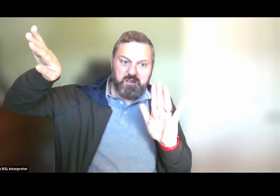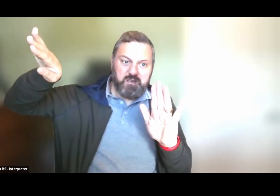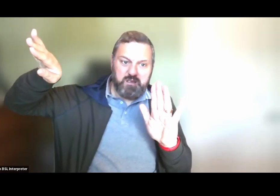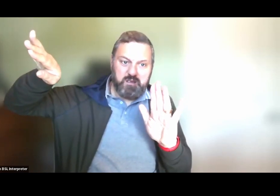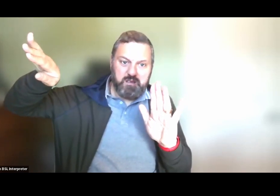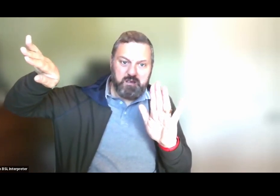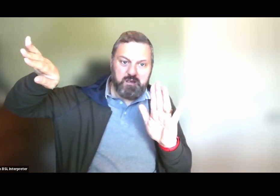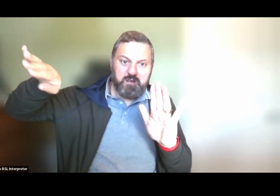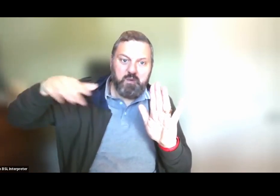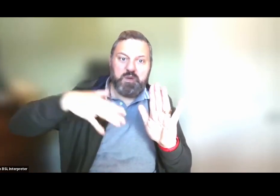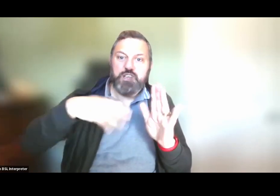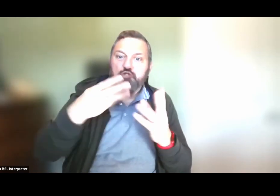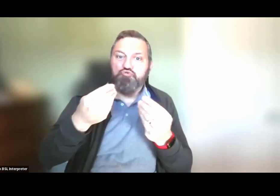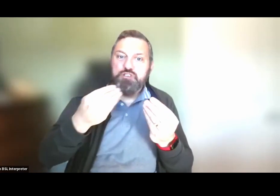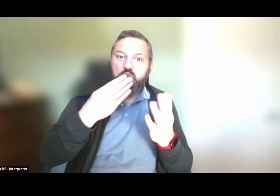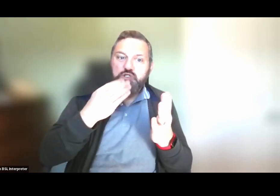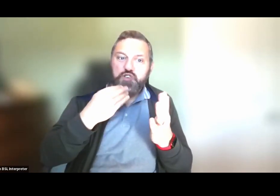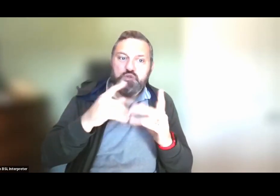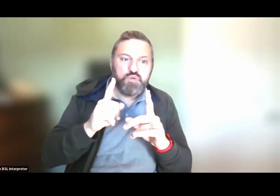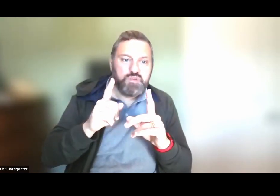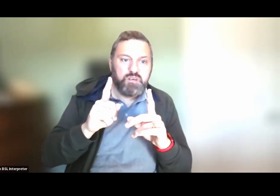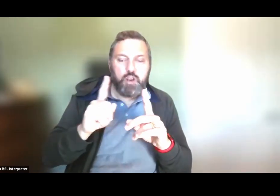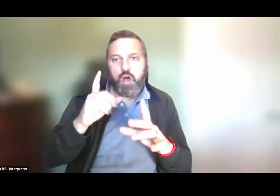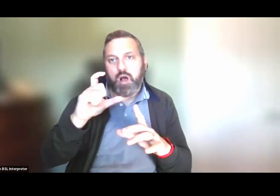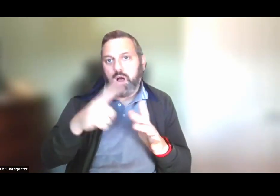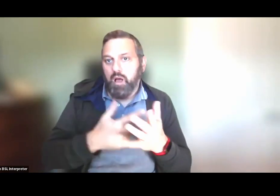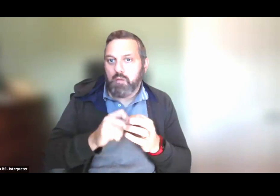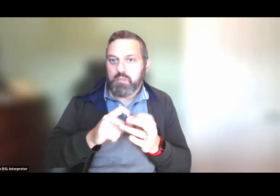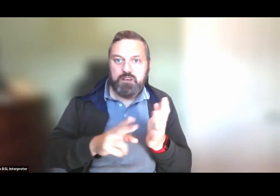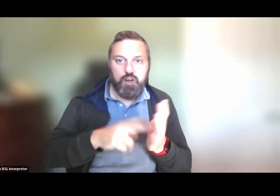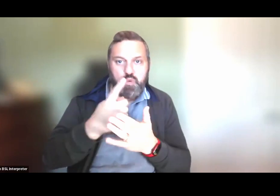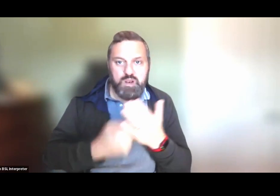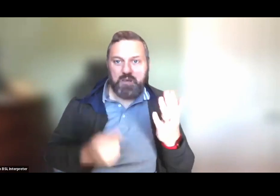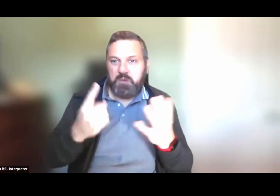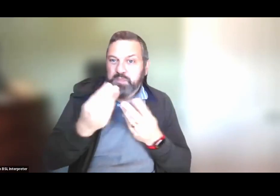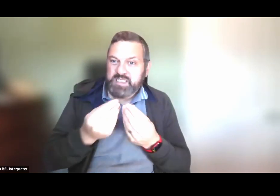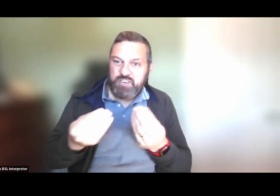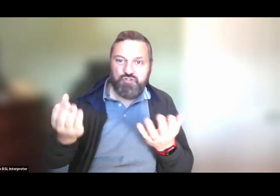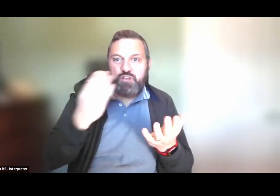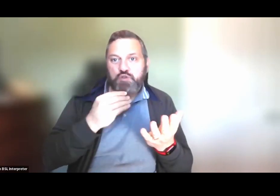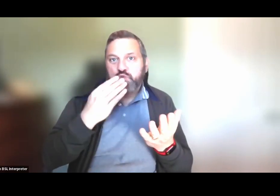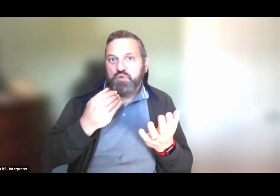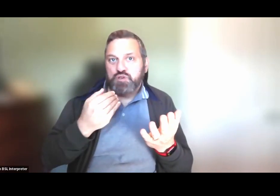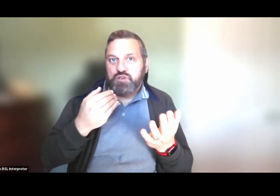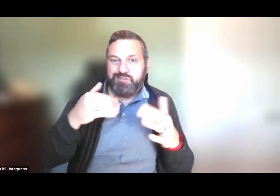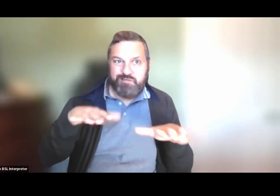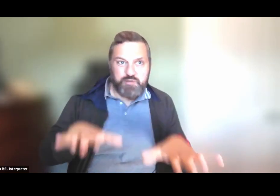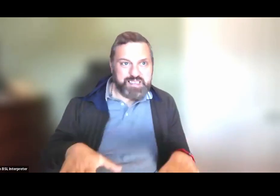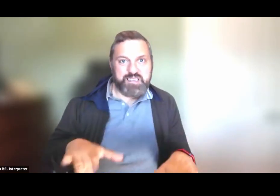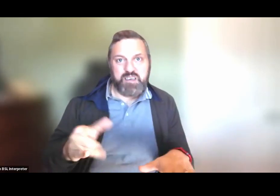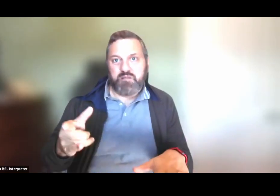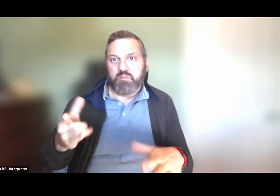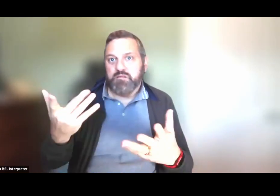coupled. We need resource use, like not just carbon emissions, but material use as well, not just domestically, but consumption